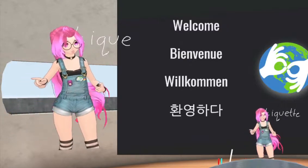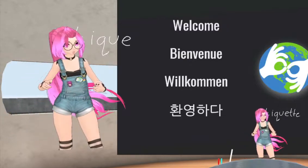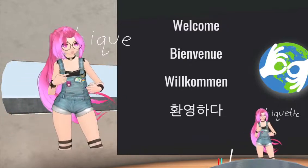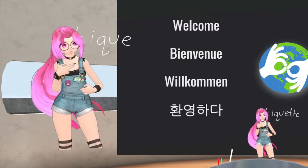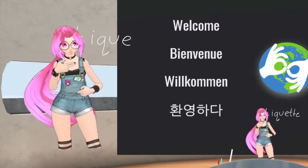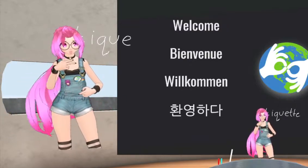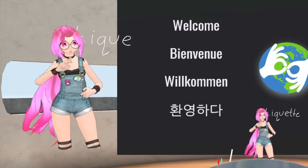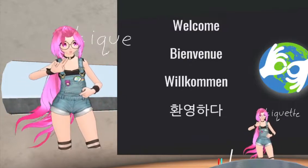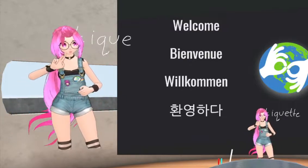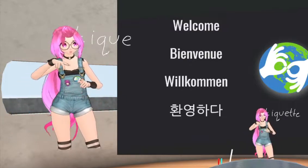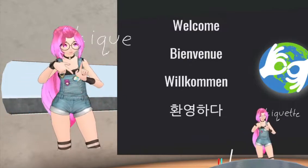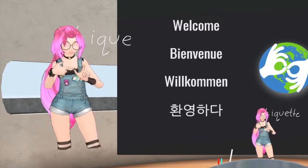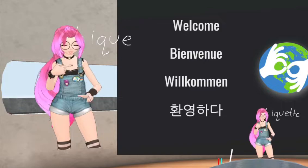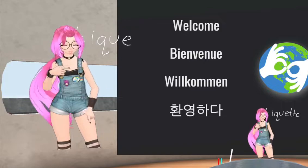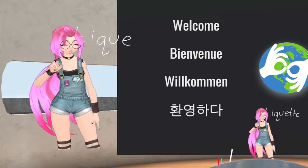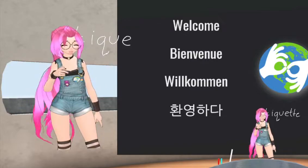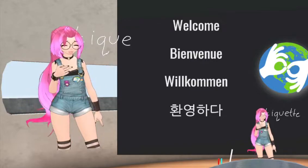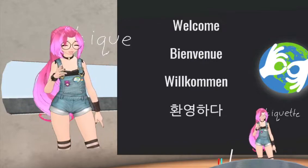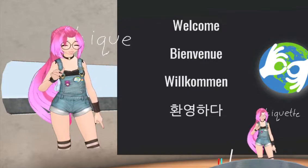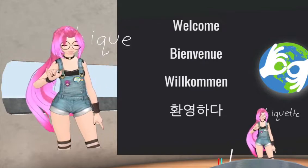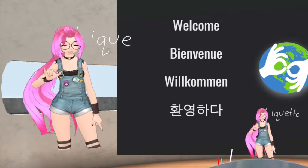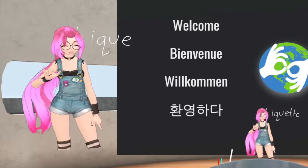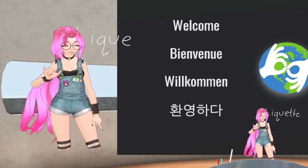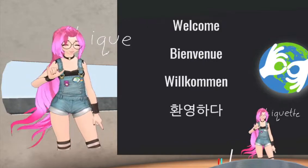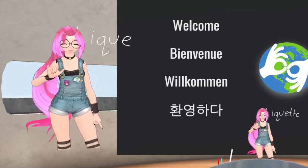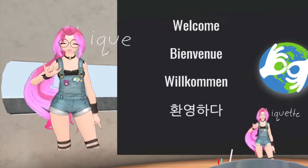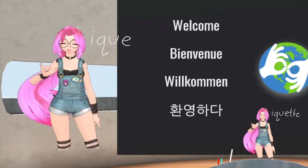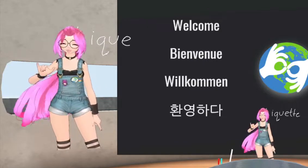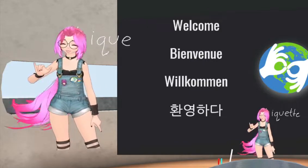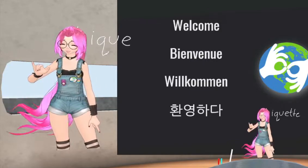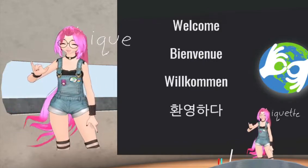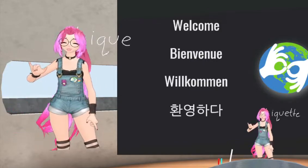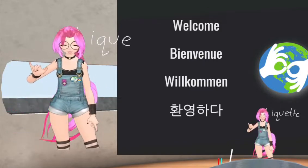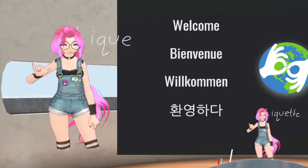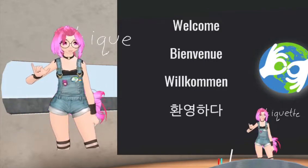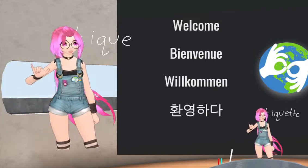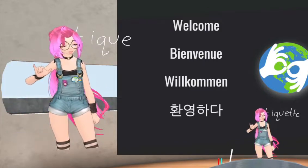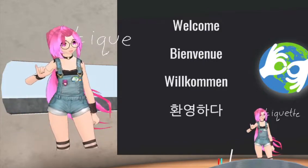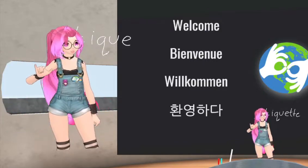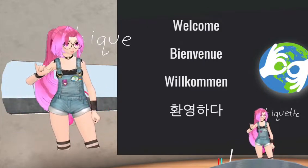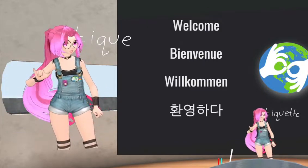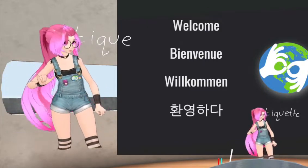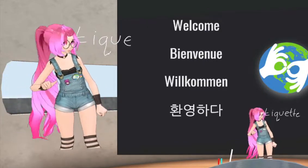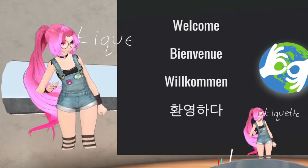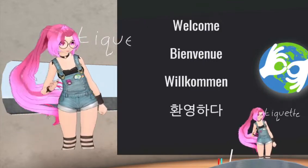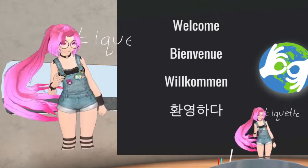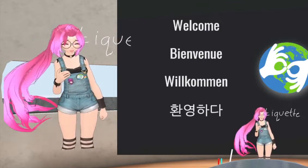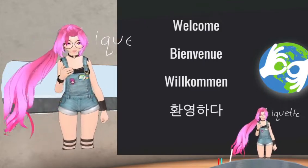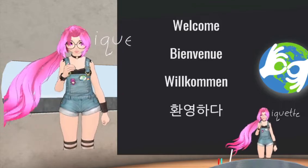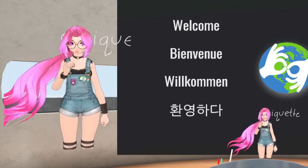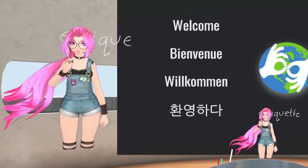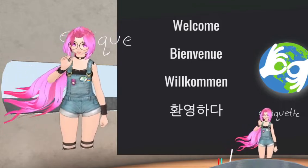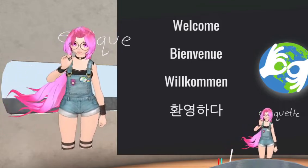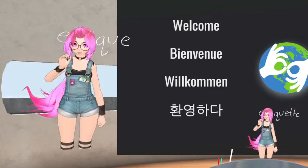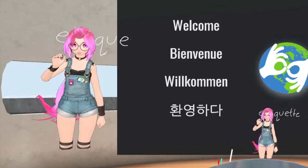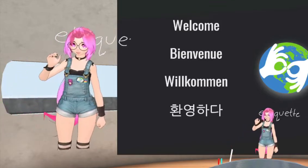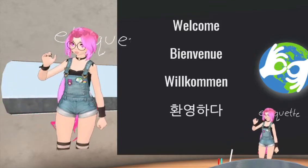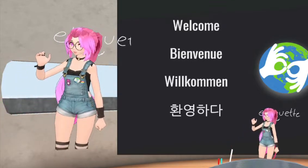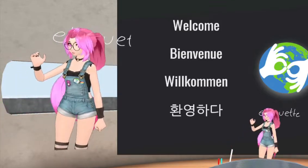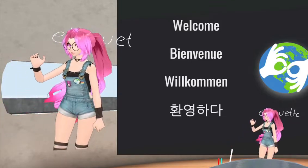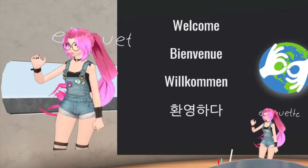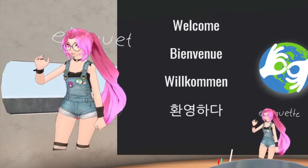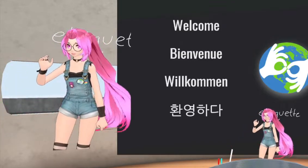Yes, so first of all, apologies if you hear any background noise. I'm in house with a cranky baby. So I think there's